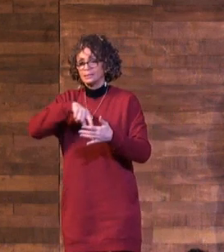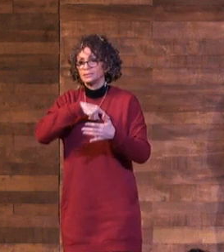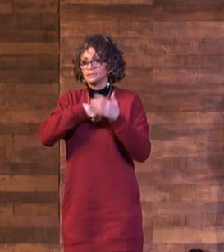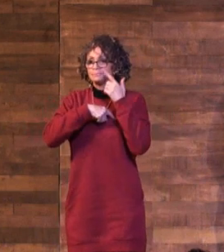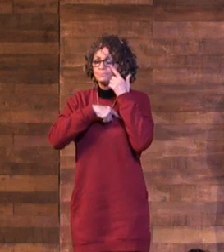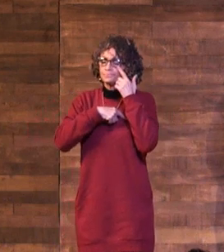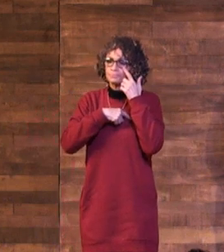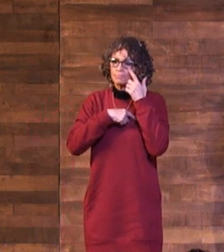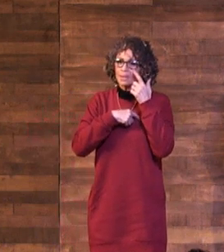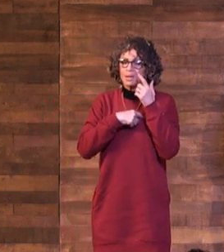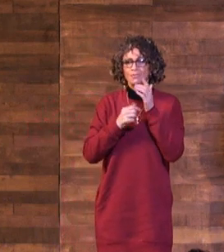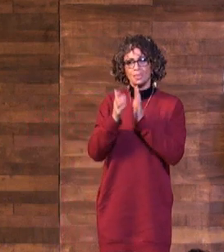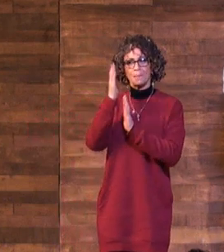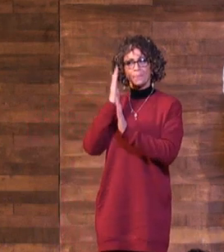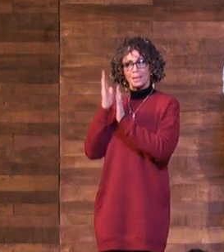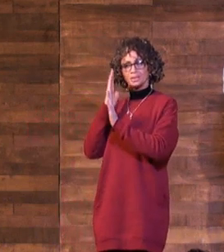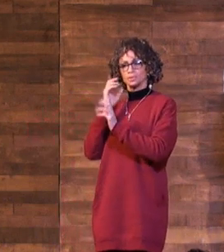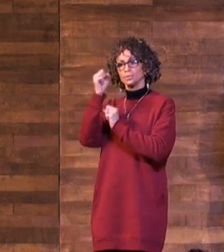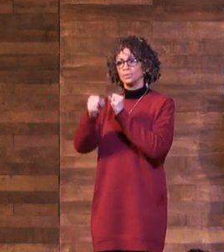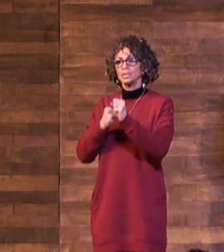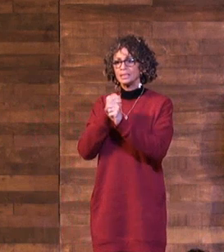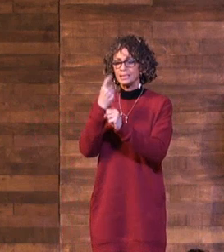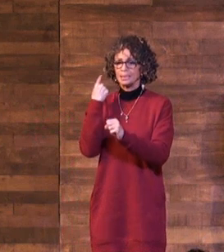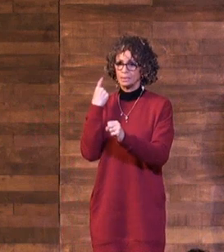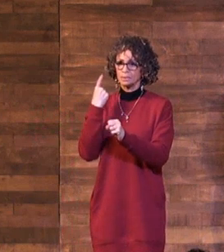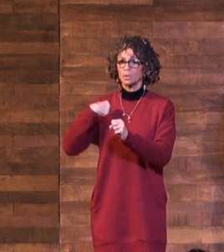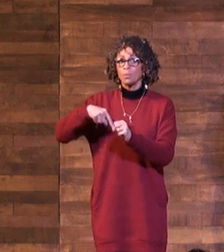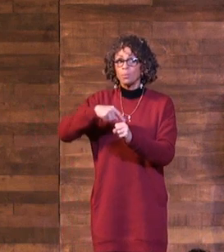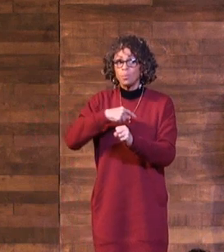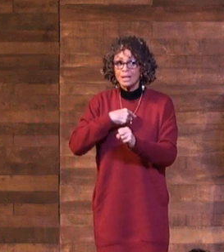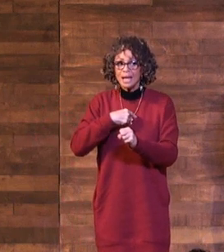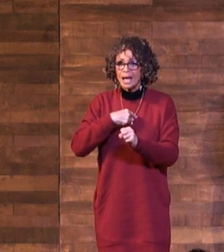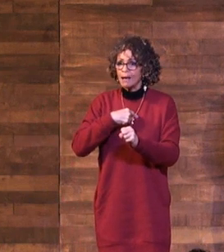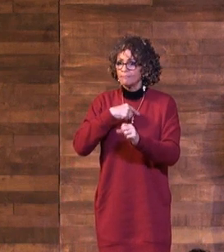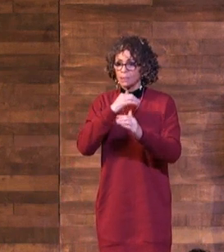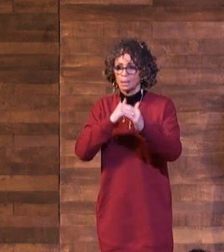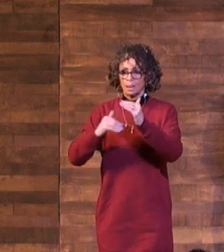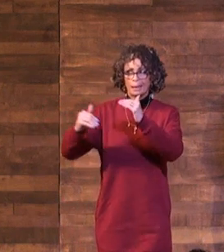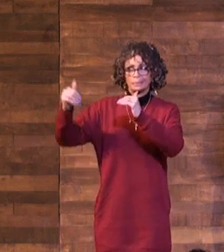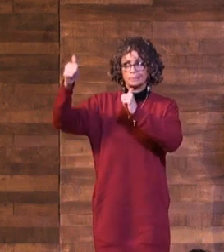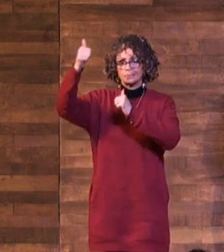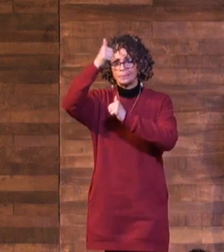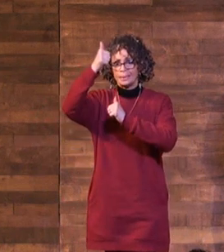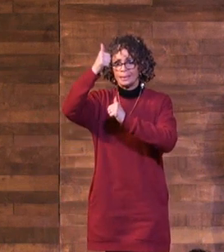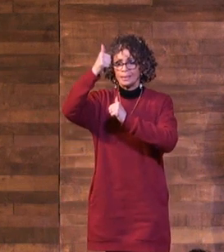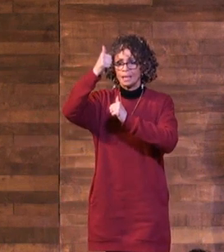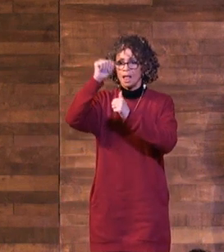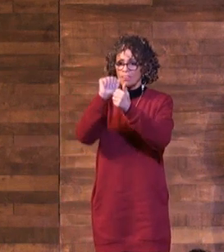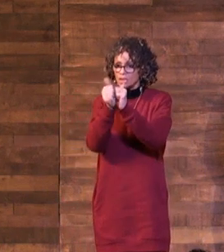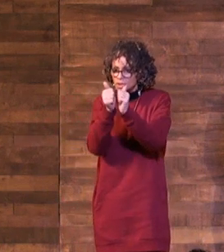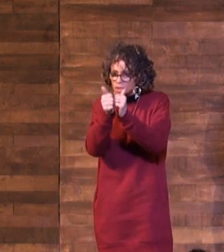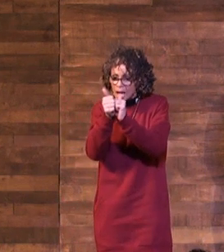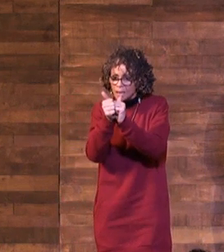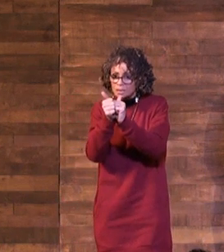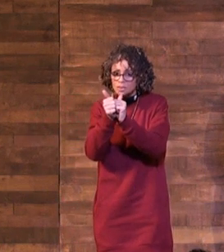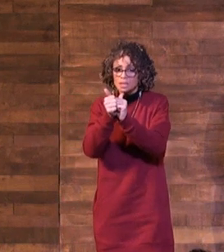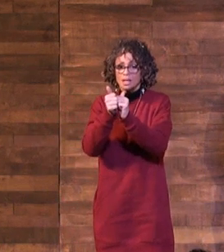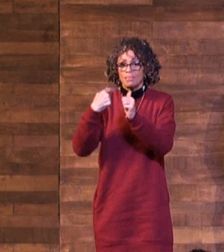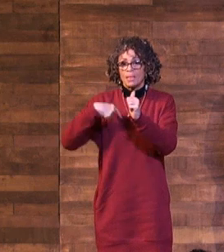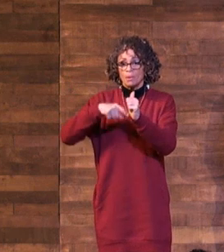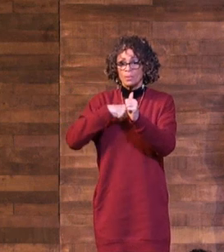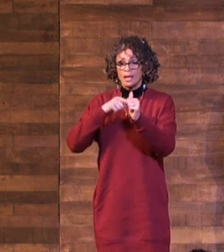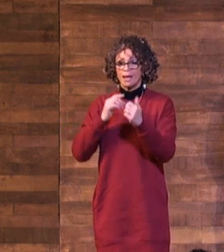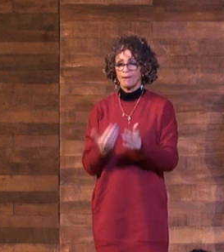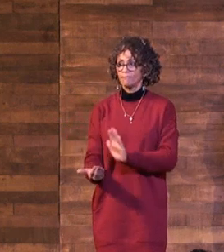2 years, this church family has exceeded the challenges set forth by the elders related to our giving. And this